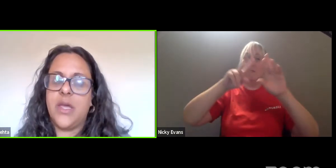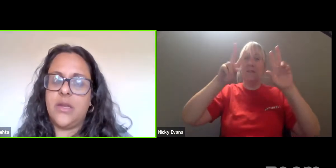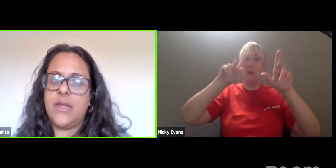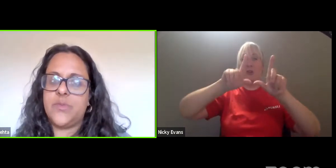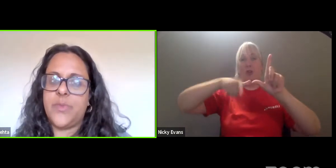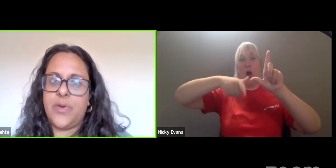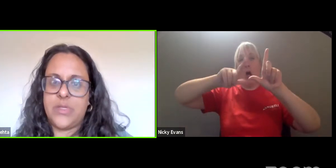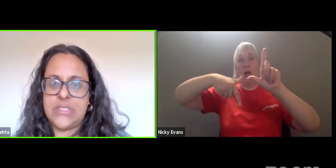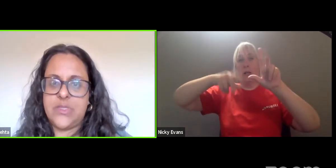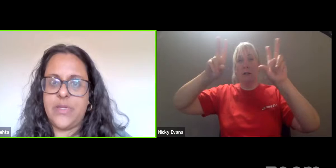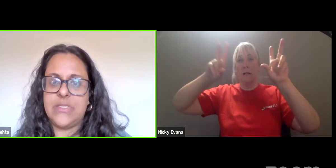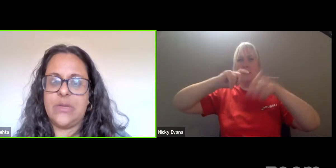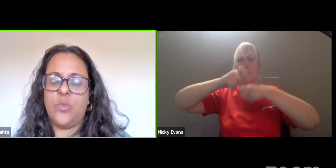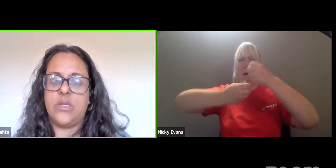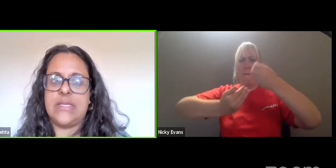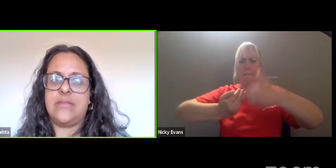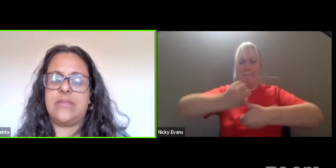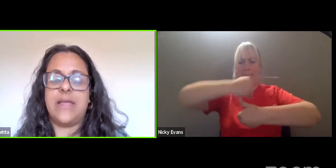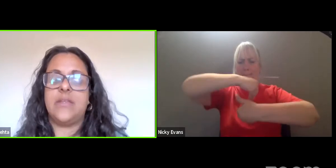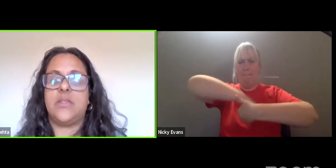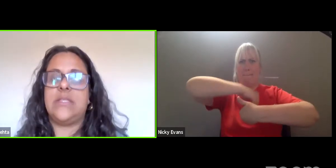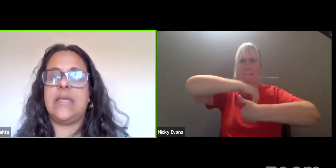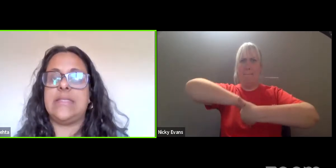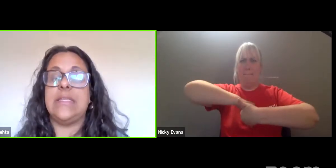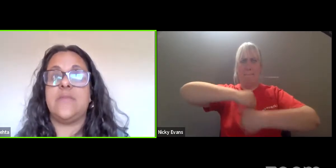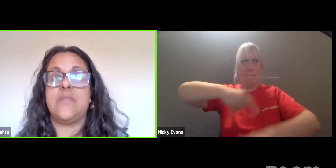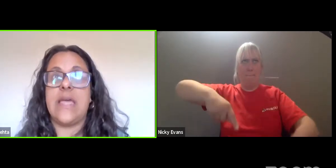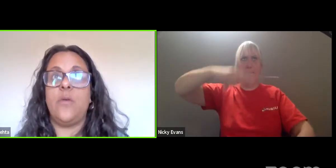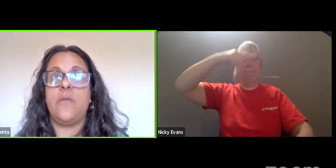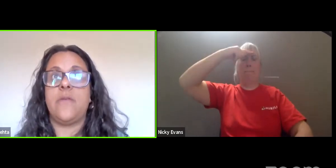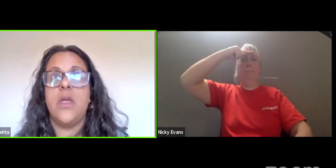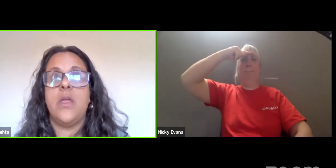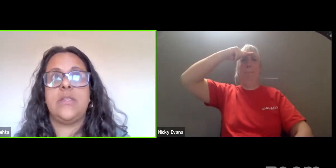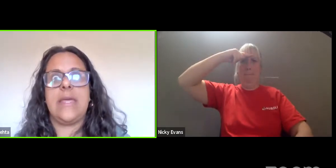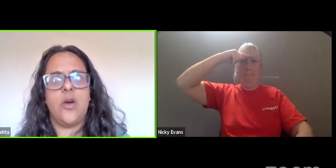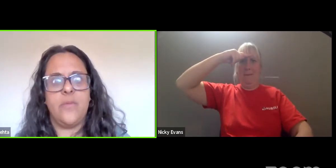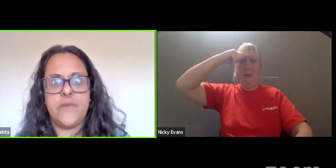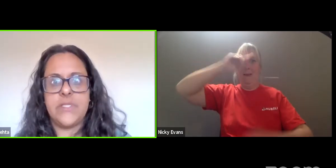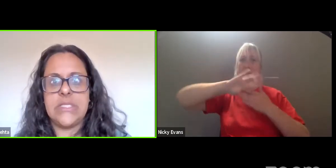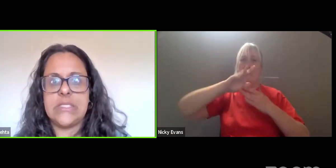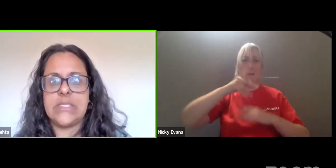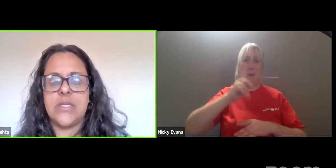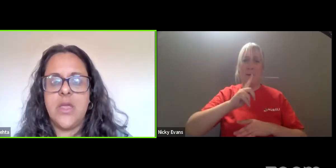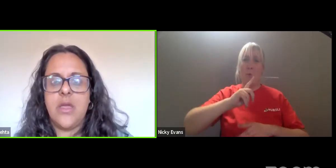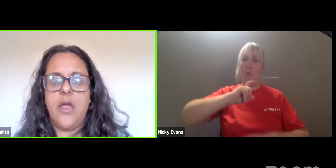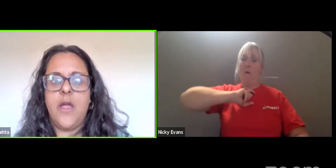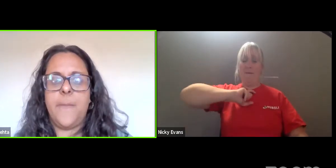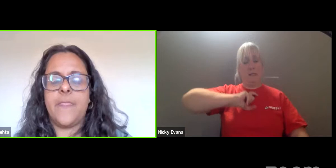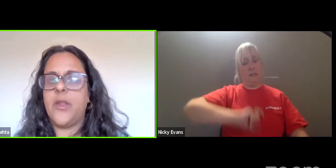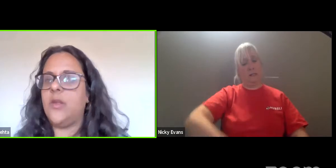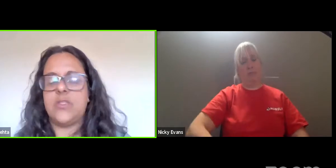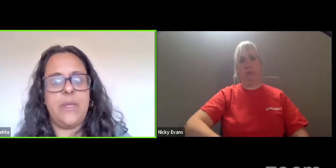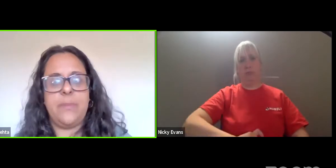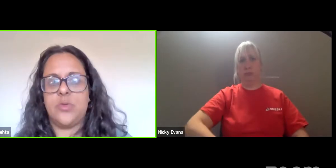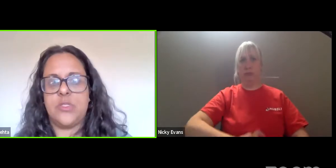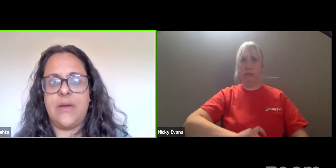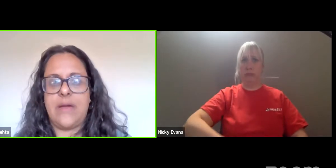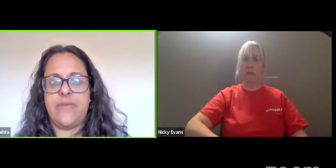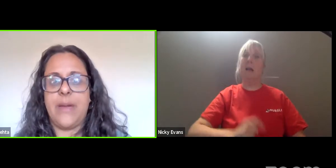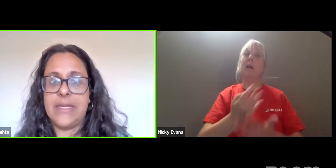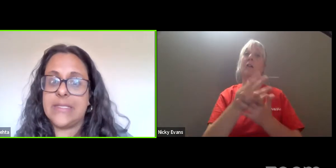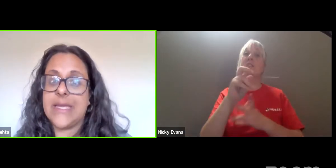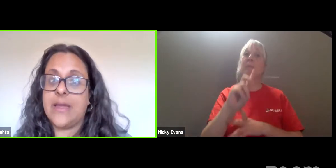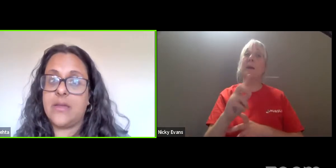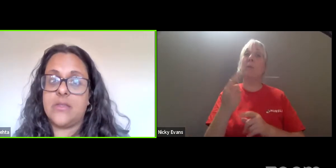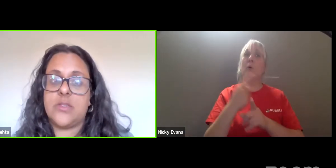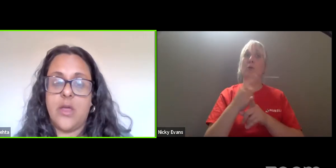being internalized by participants, and what that does to their sense of self, to their confidence. Lots of people talked about